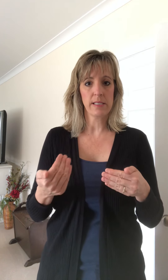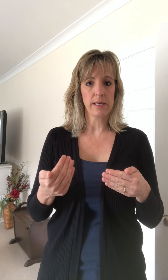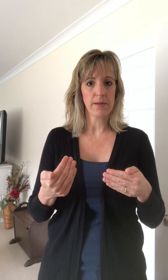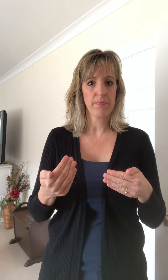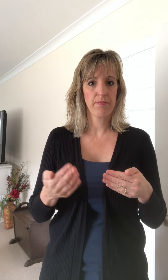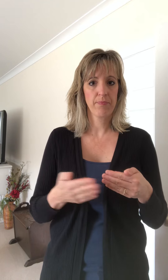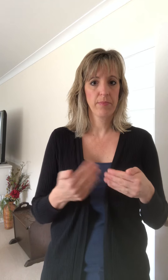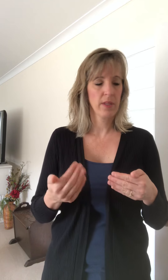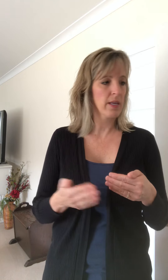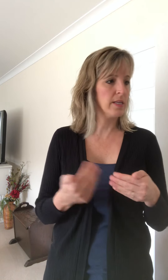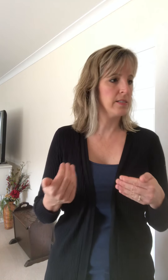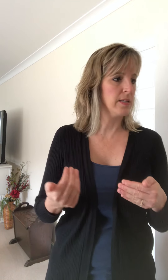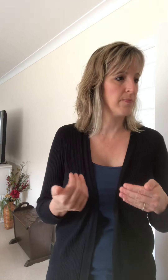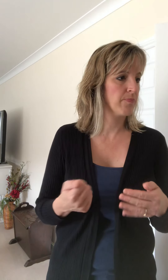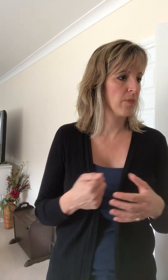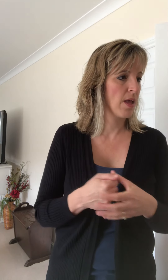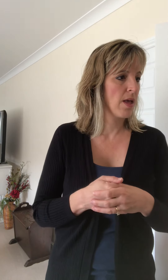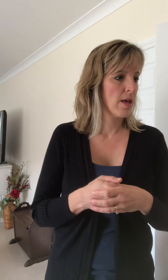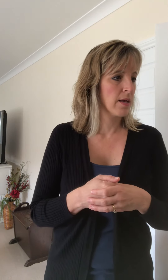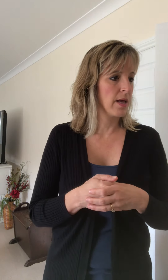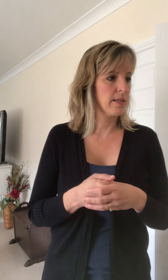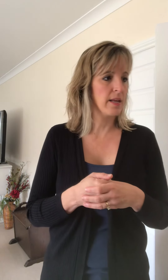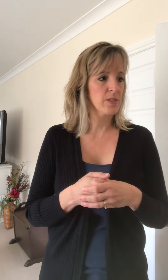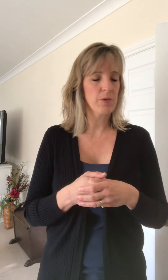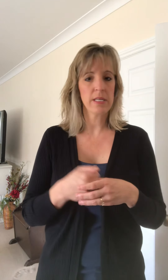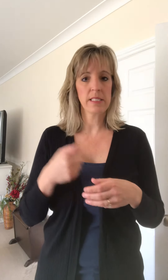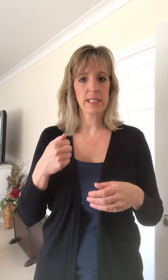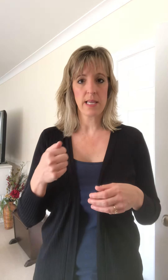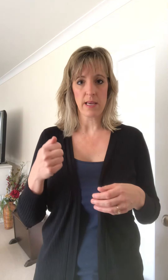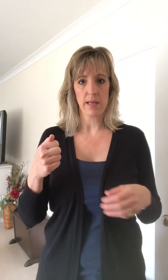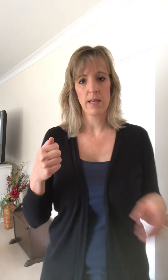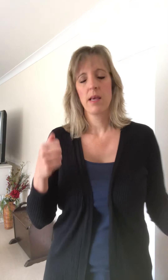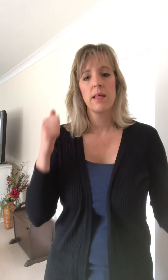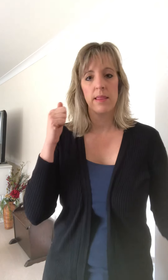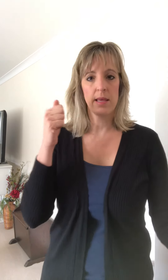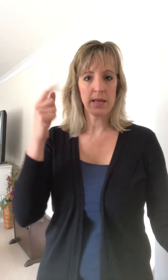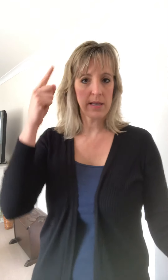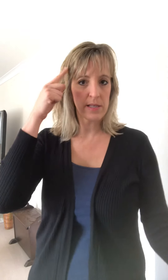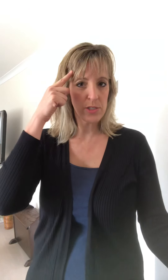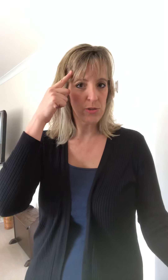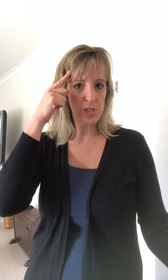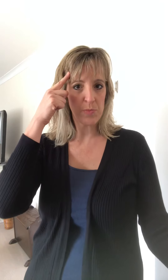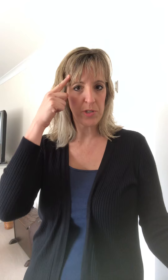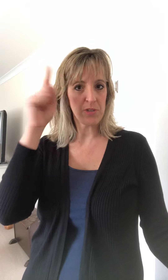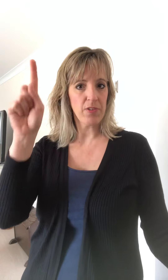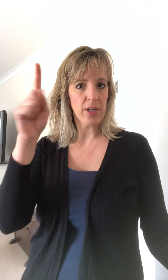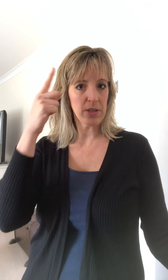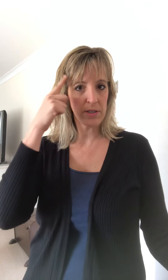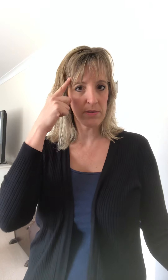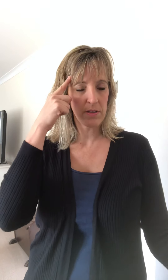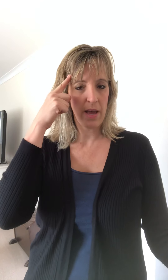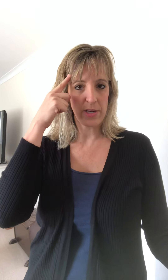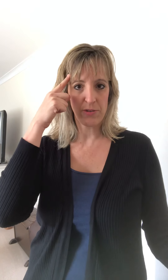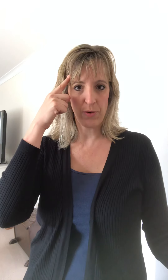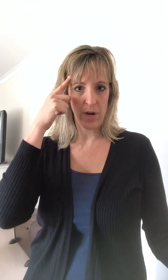easy, easy. Okay, the next one is think. Think is you just put your finger at your